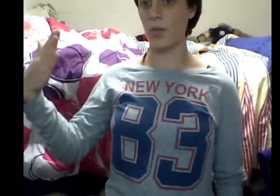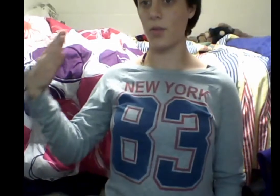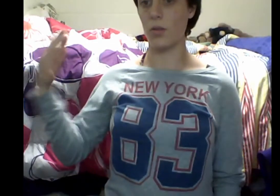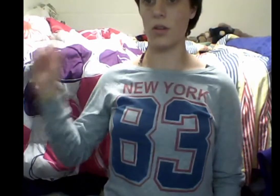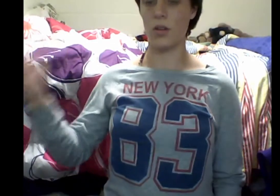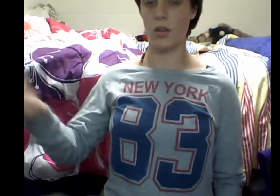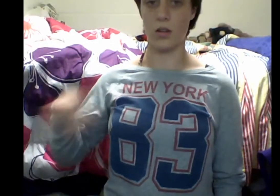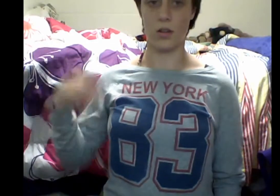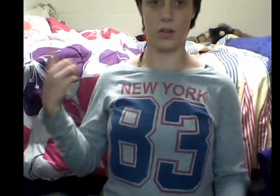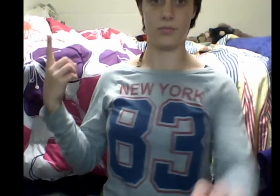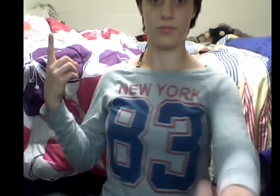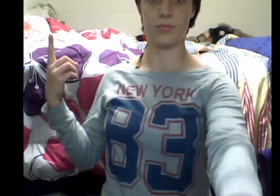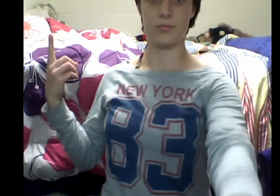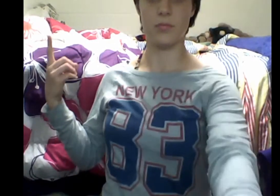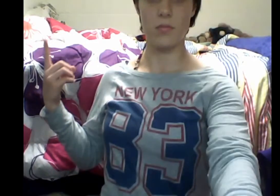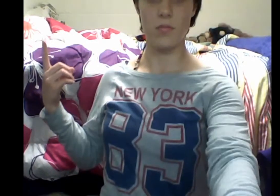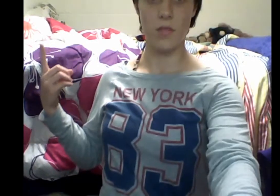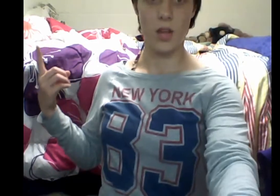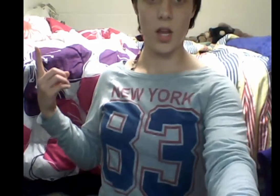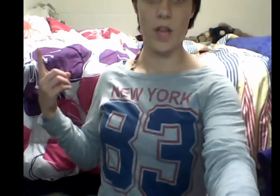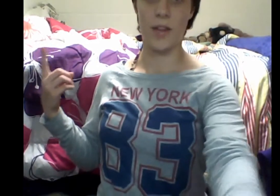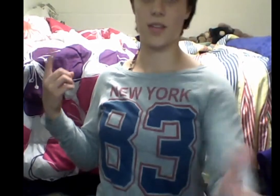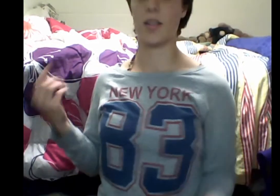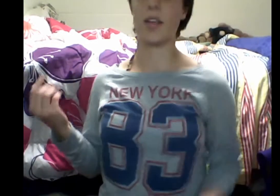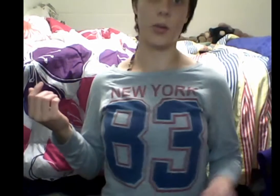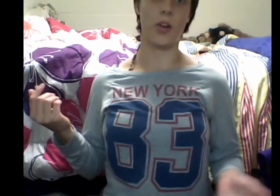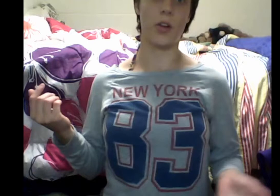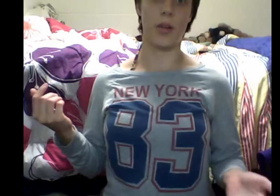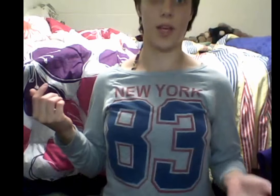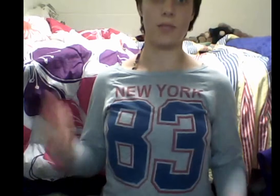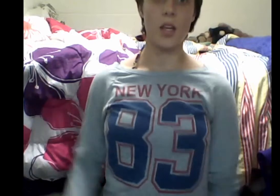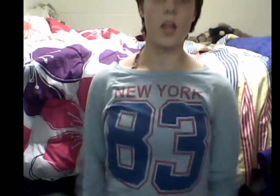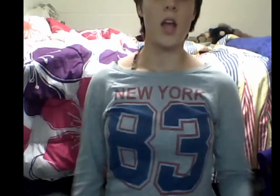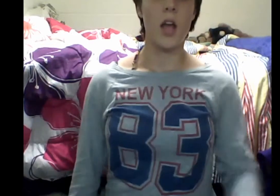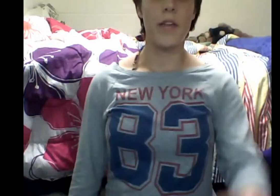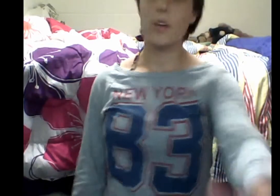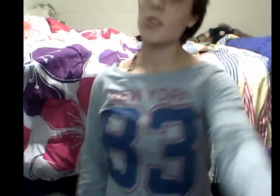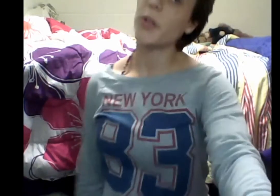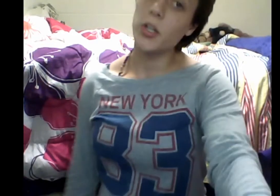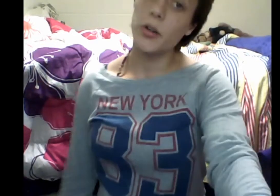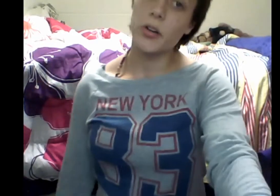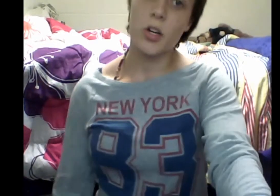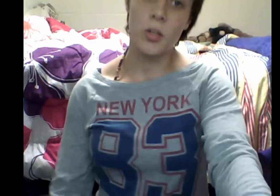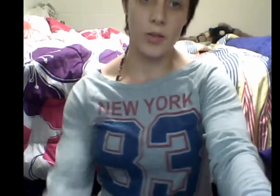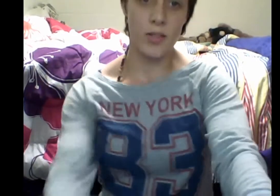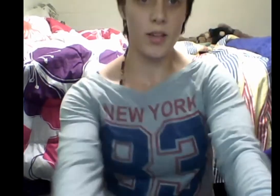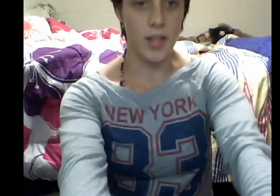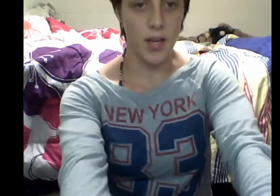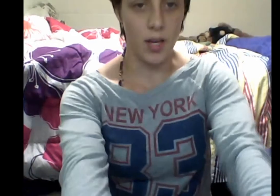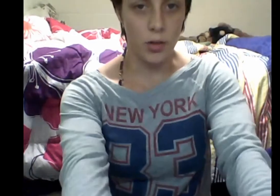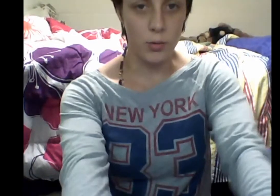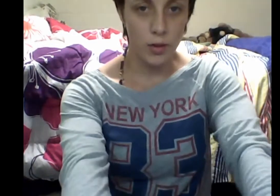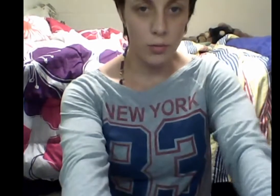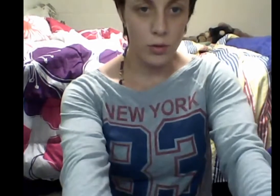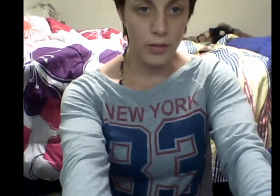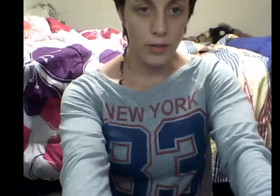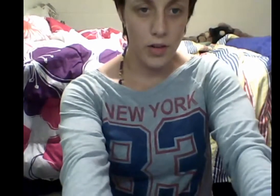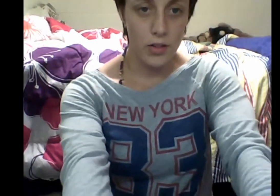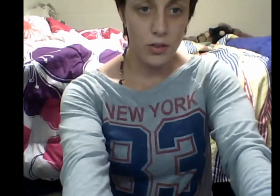you alone. And then it does in you alone again. And then it goes, where you go, I'll go. Where you stay, I'll stay. Where you move, I'll move. I'll follow you.